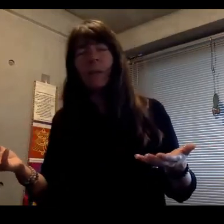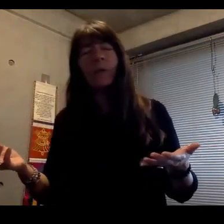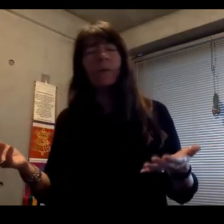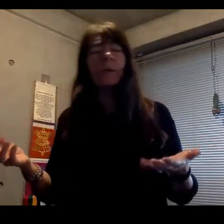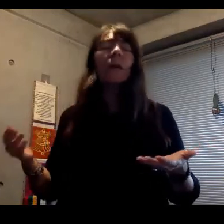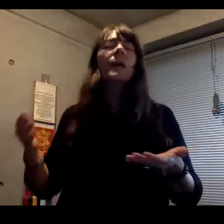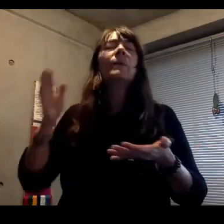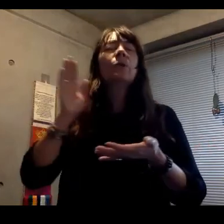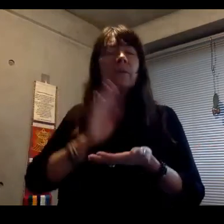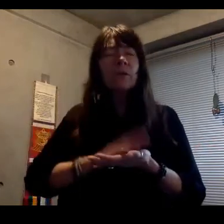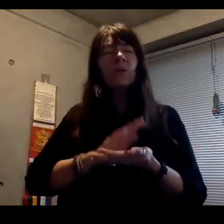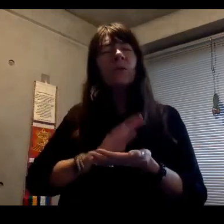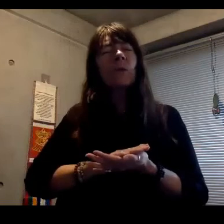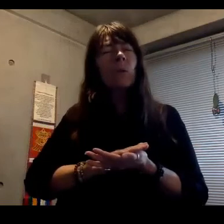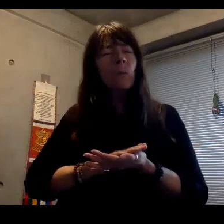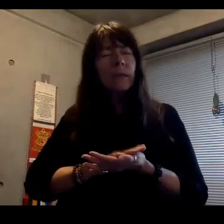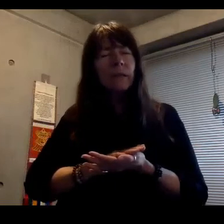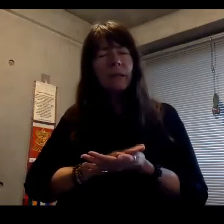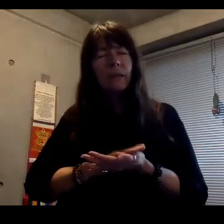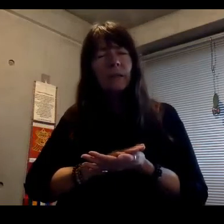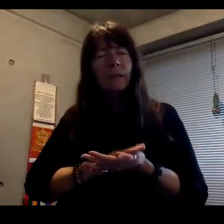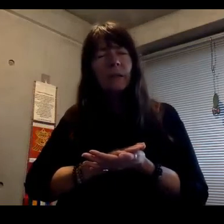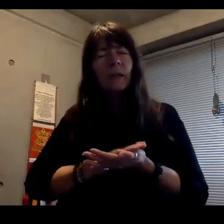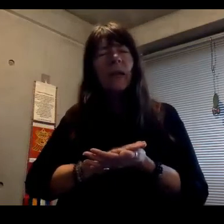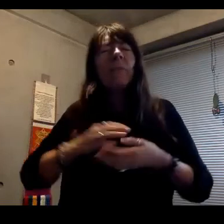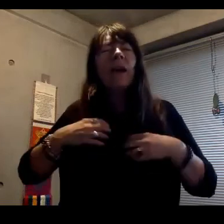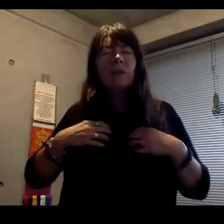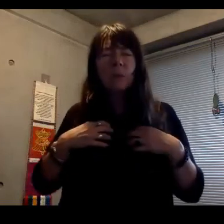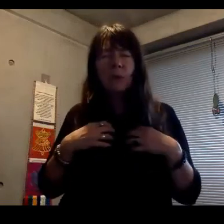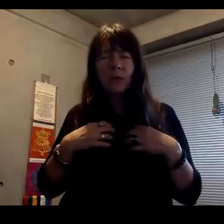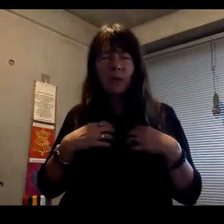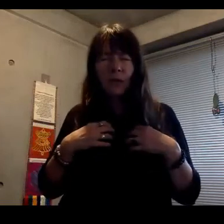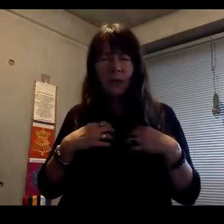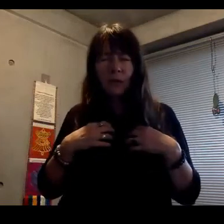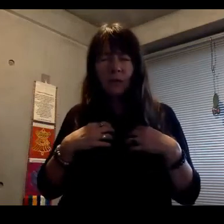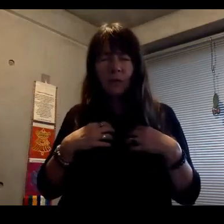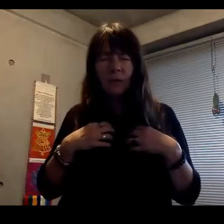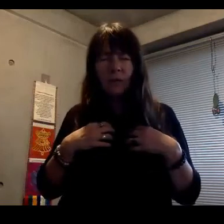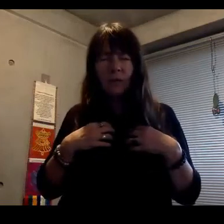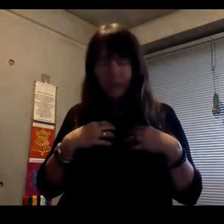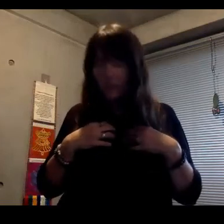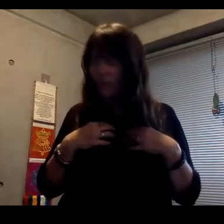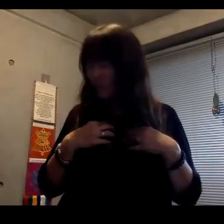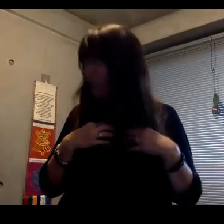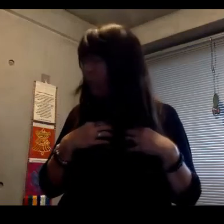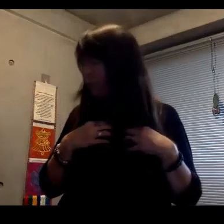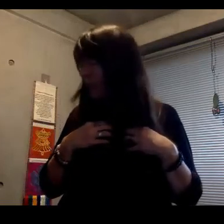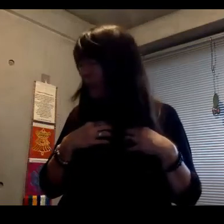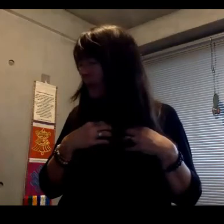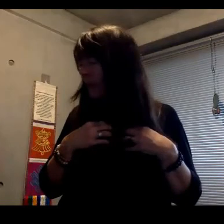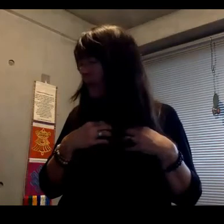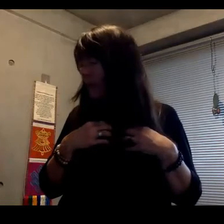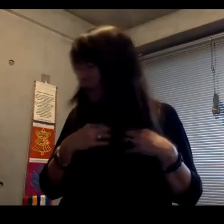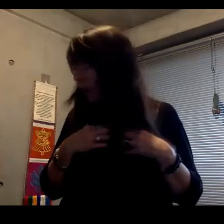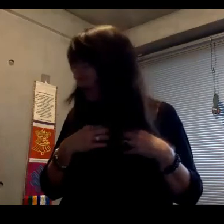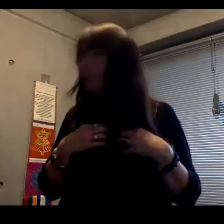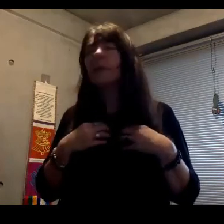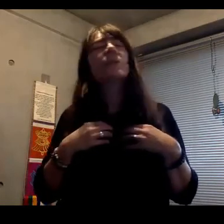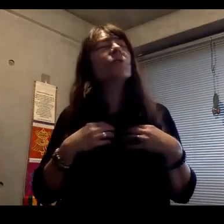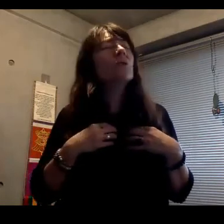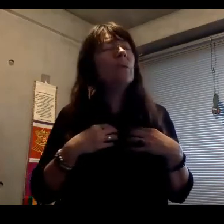That's impossible. But you have a truth for the moment. And that's what you can check into. Is this true for me?